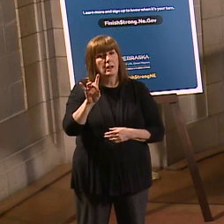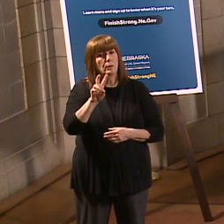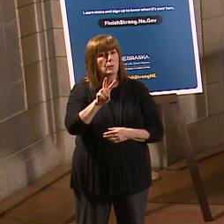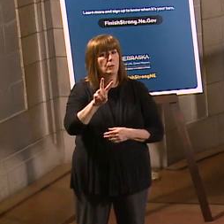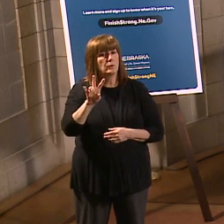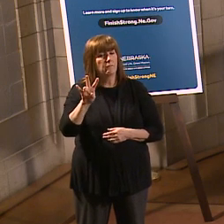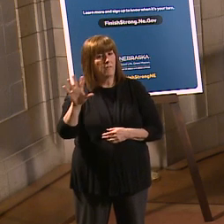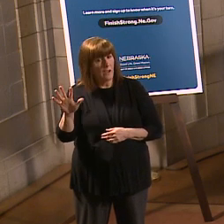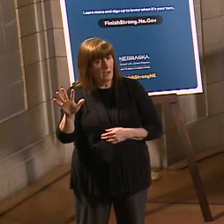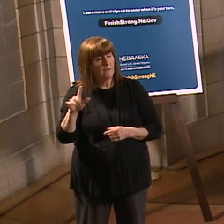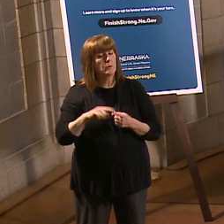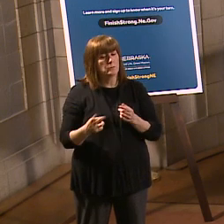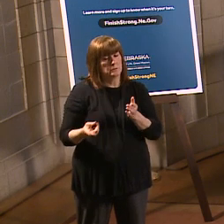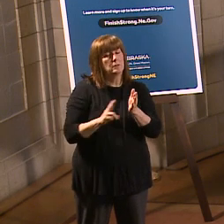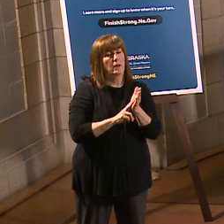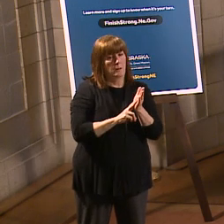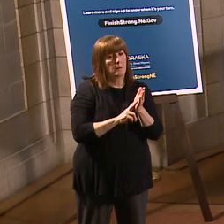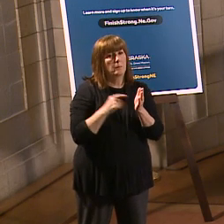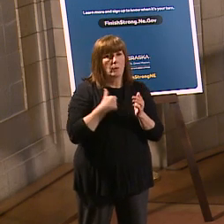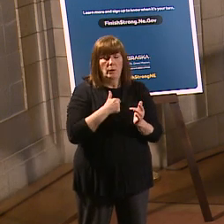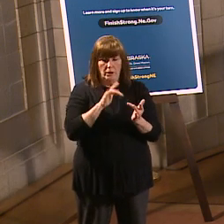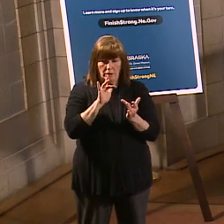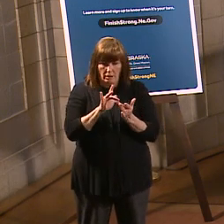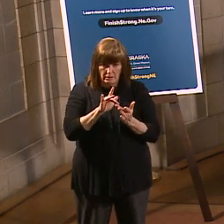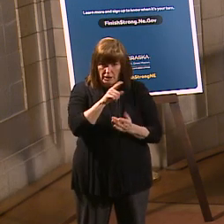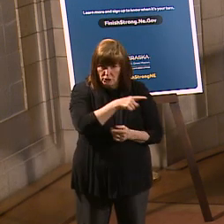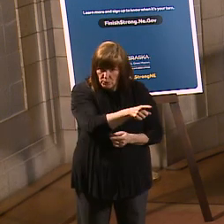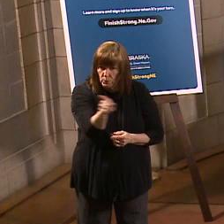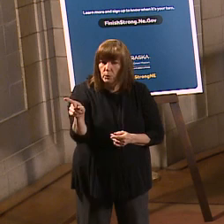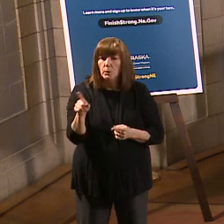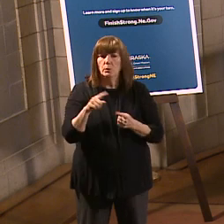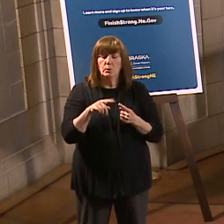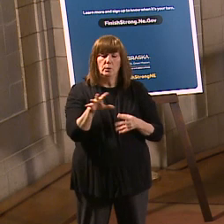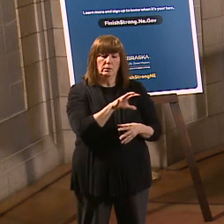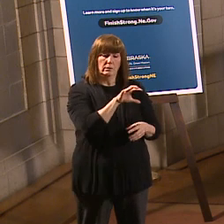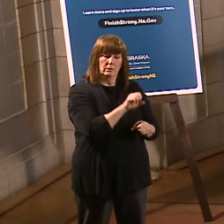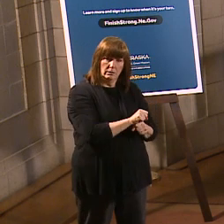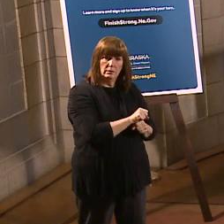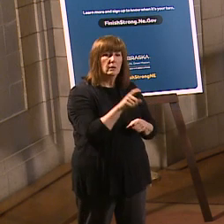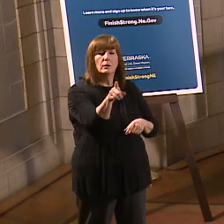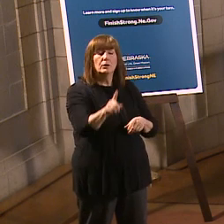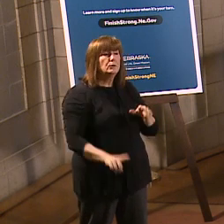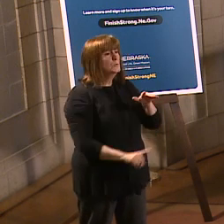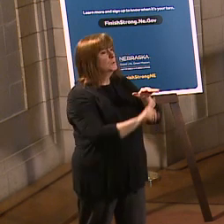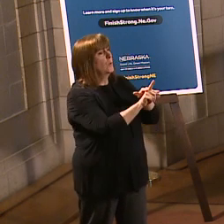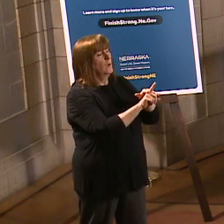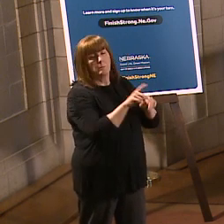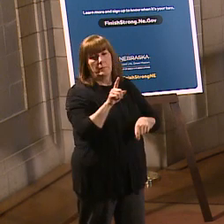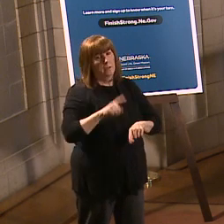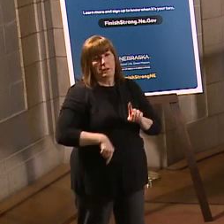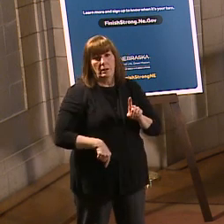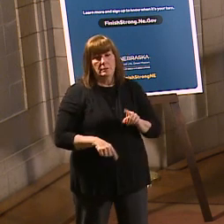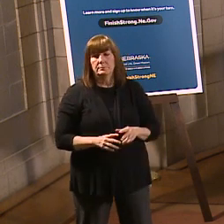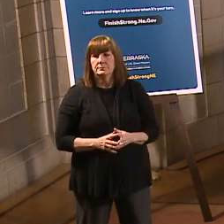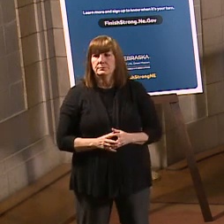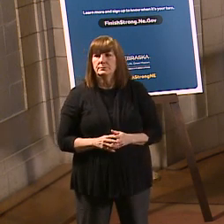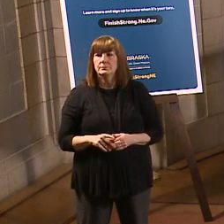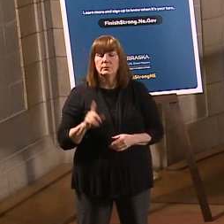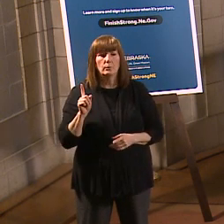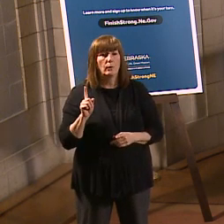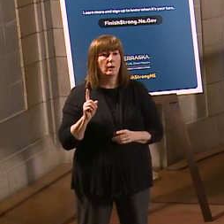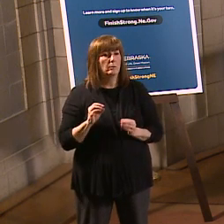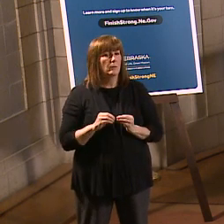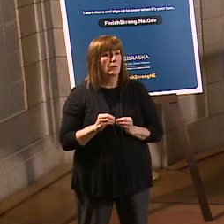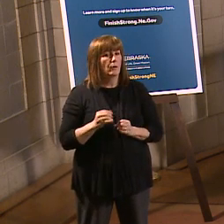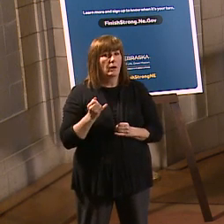833-998-2275 to get signed up, because we reach out to you to get those appointments scheduled. You can't just show up and get them. Time for one or two more